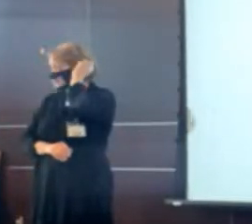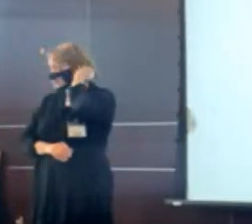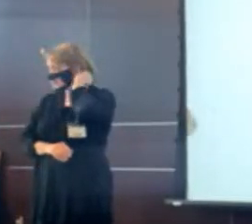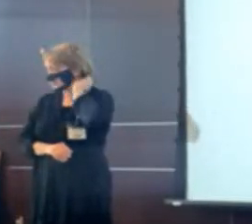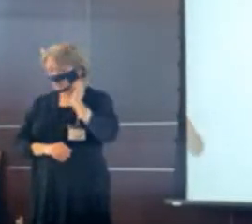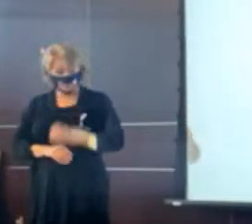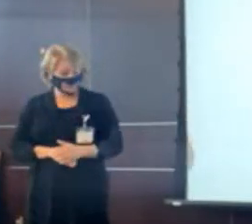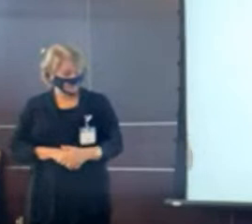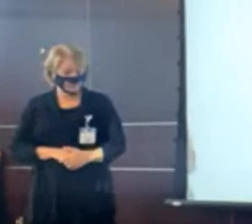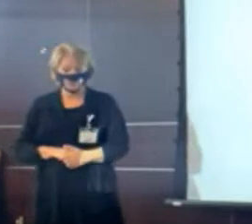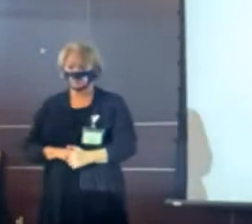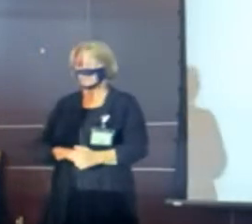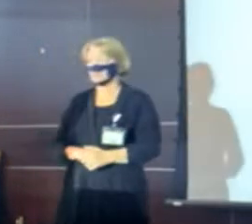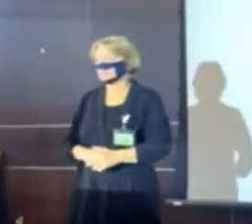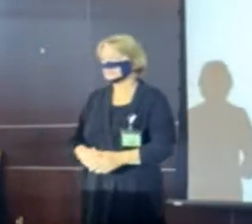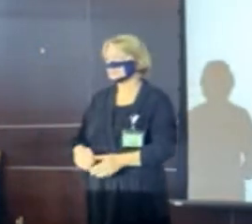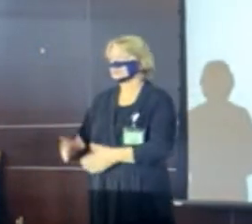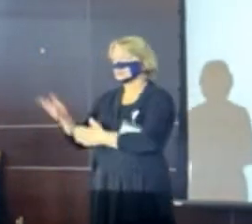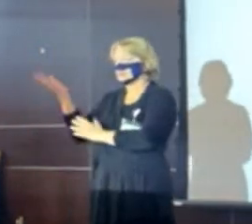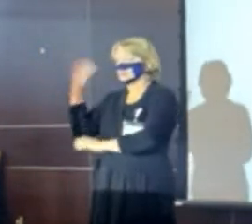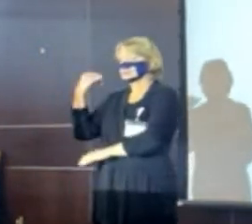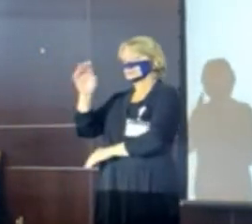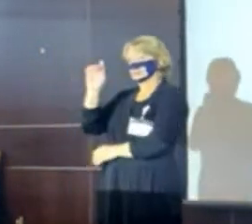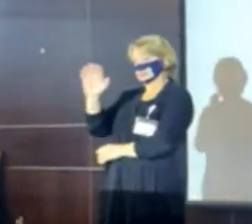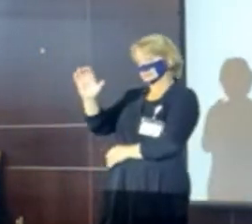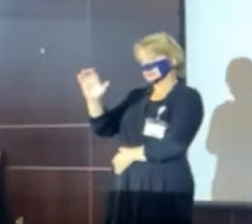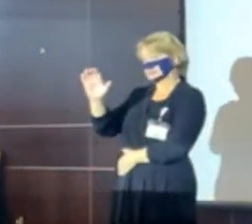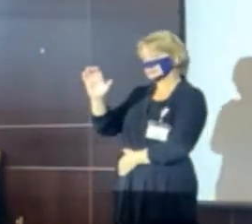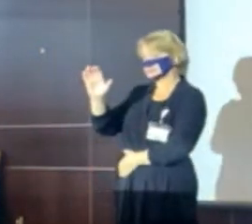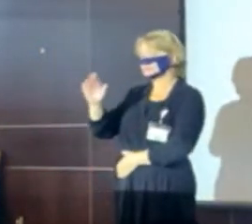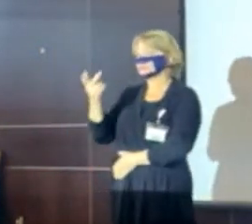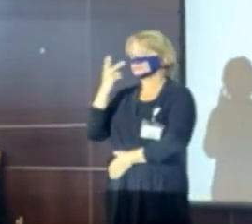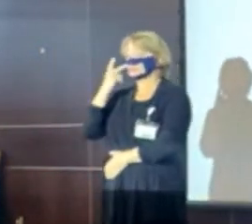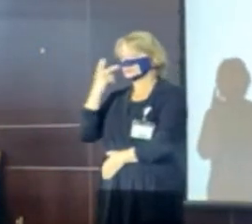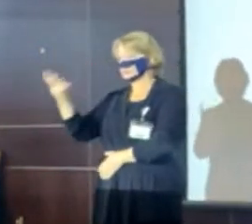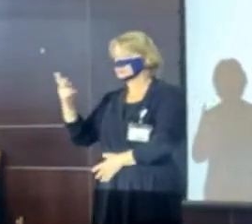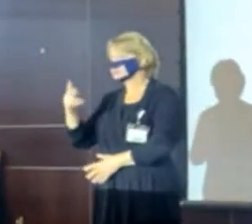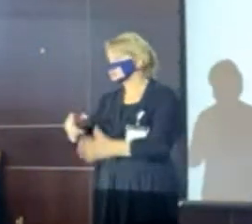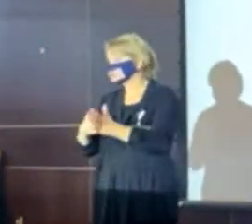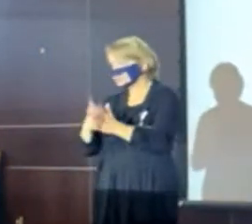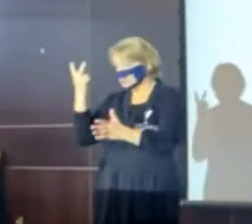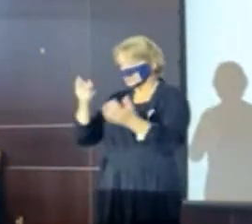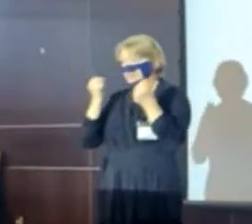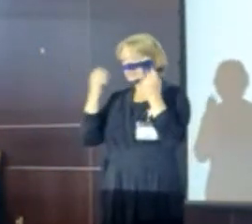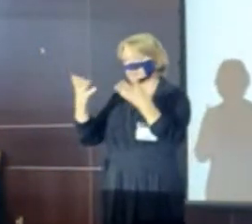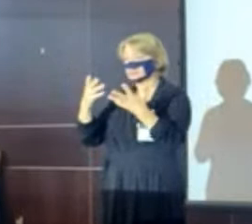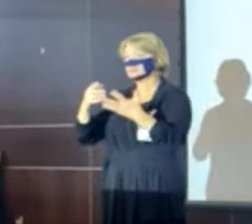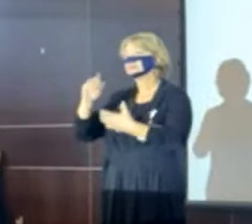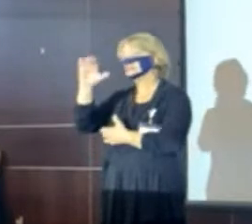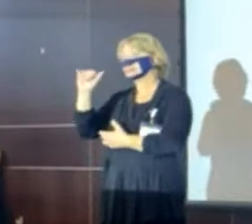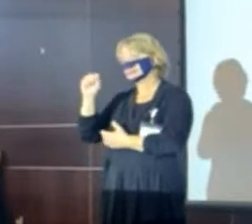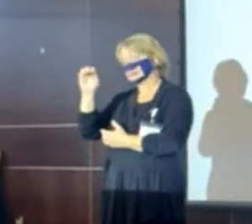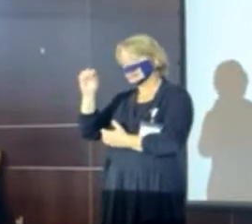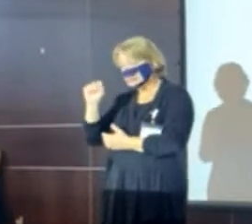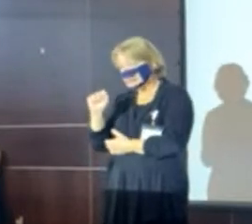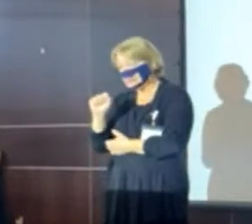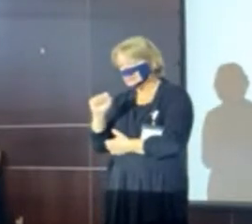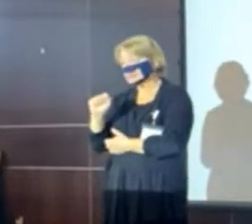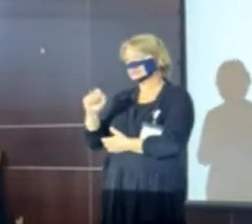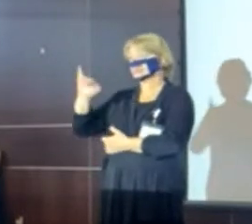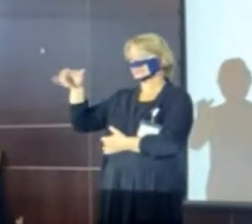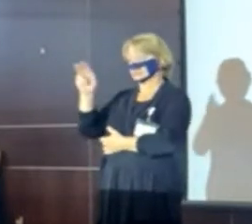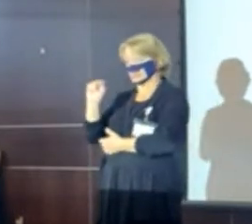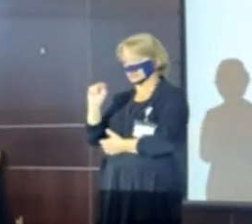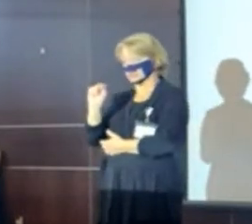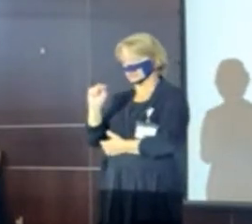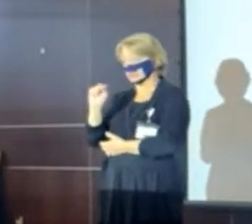Okay, so last December, we saw twice as many cases as last January, but in January,